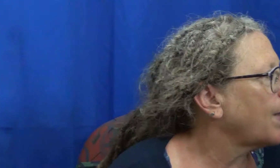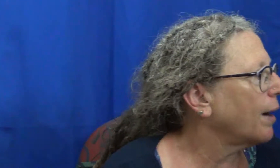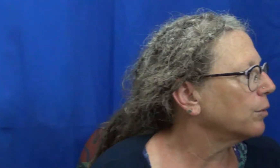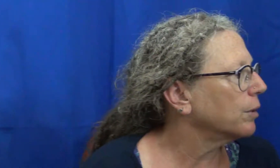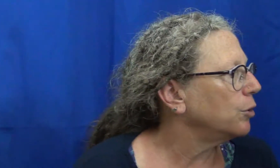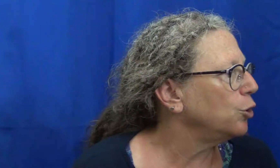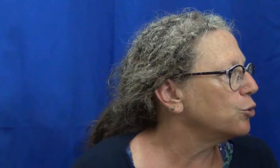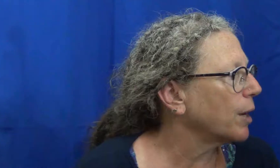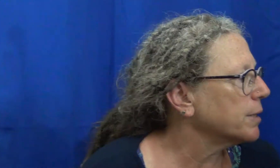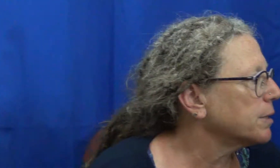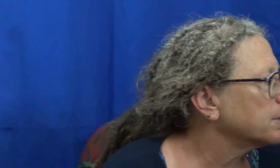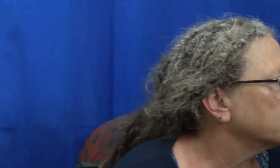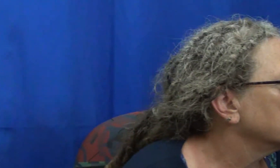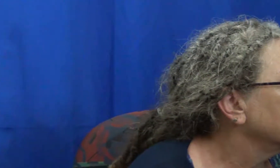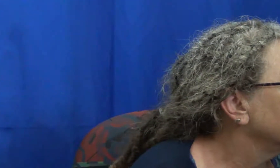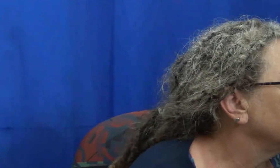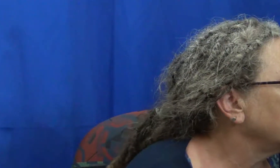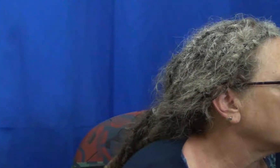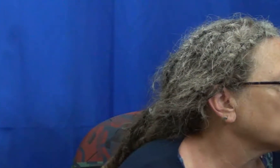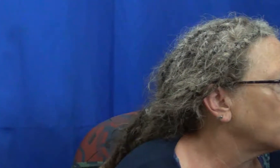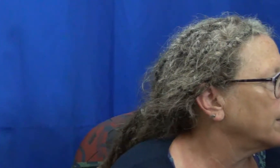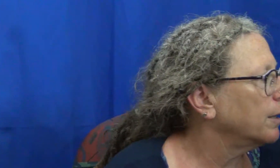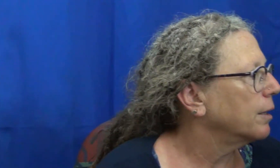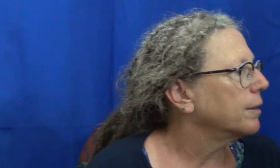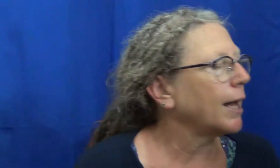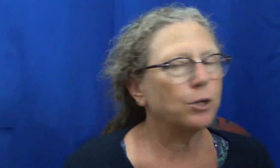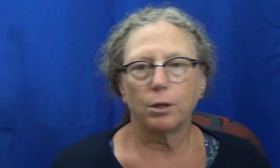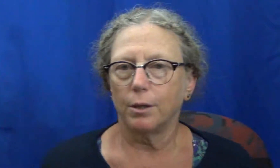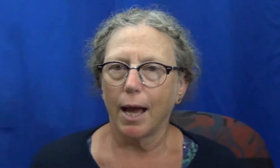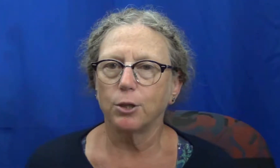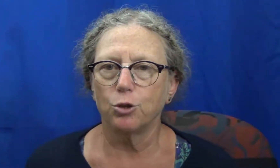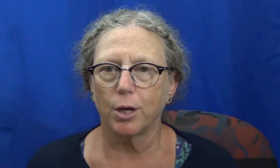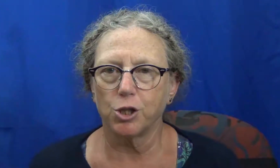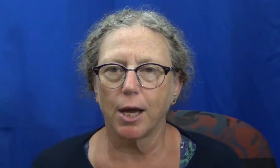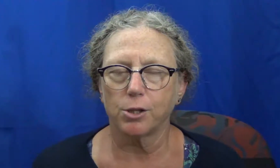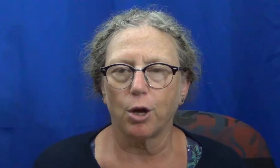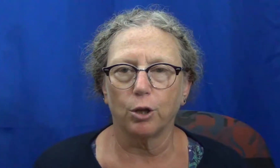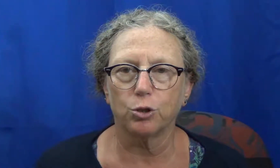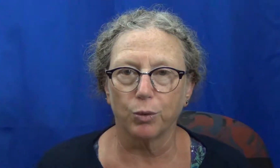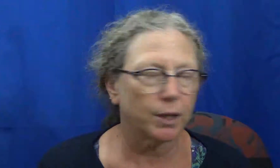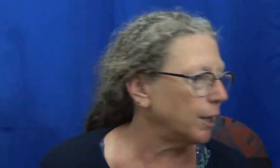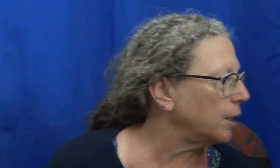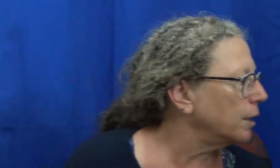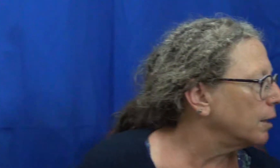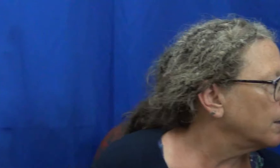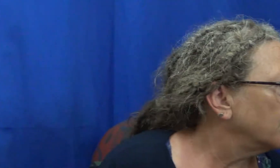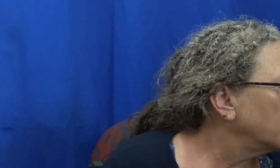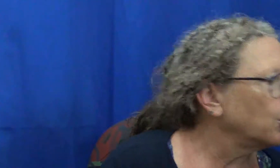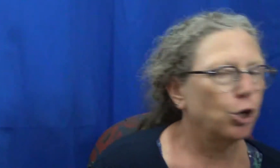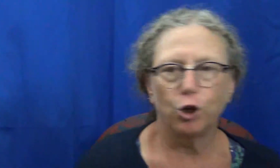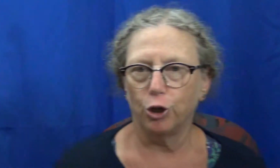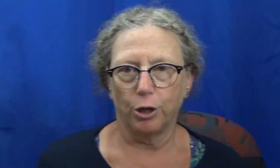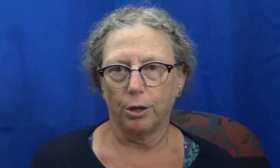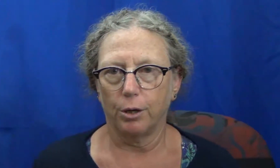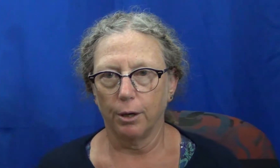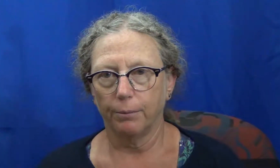That new dress she has on, that new dress she has on looks really good on her,